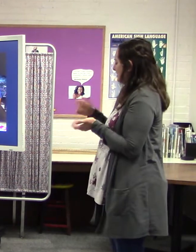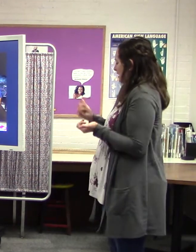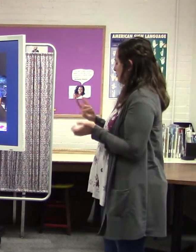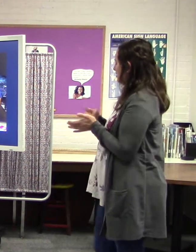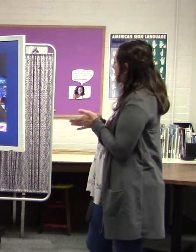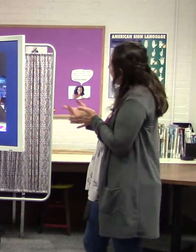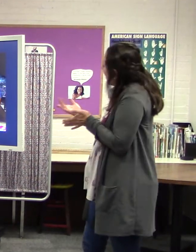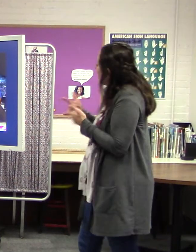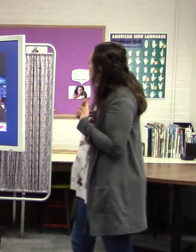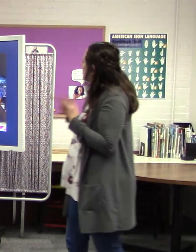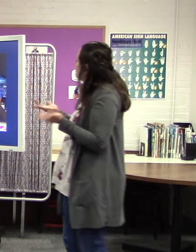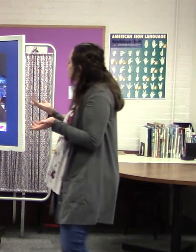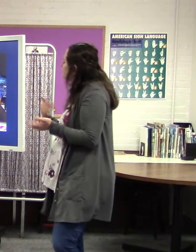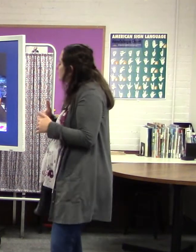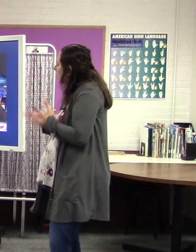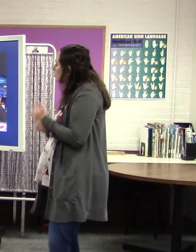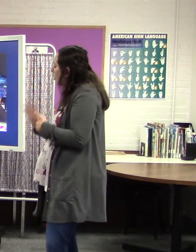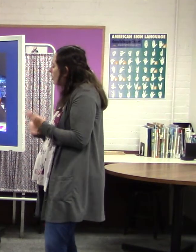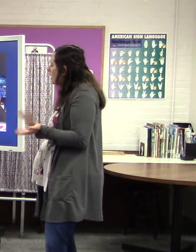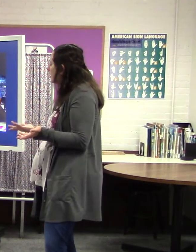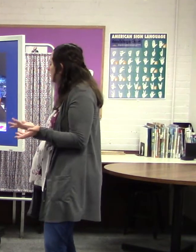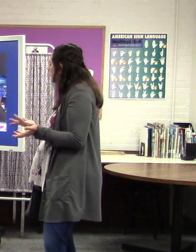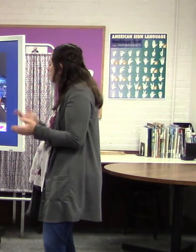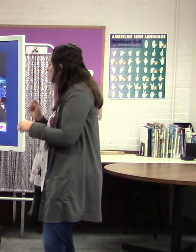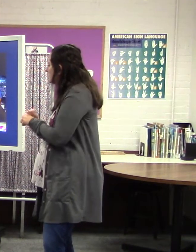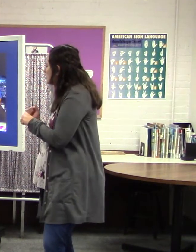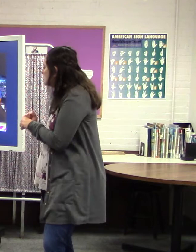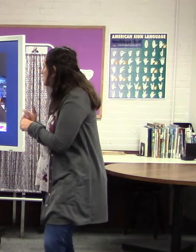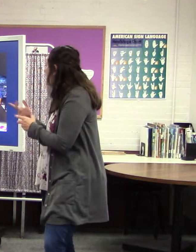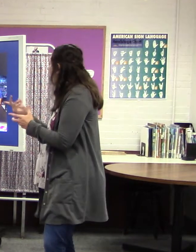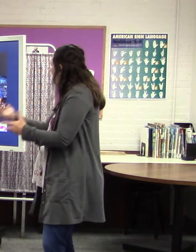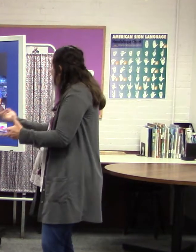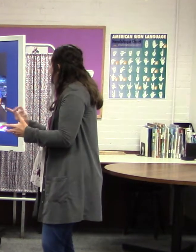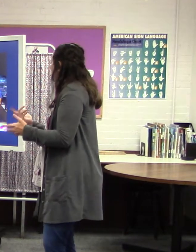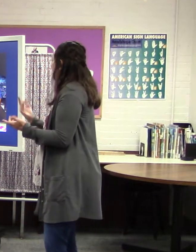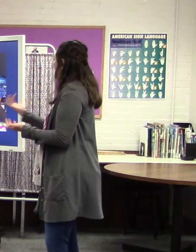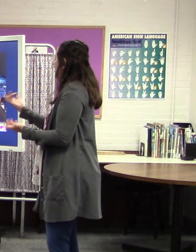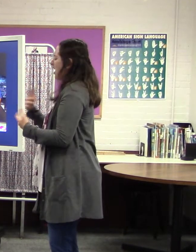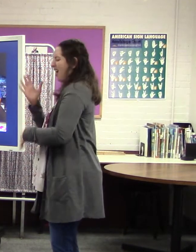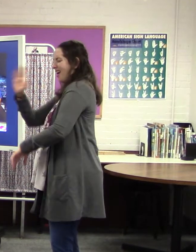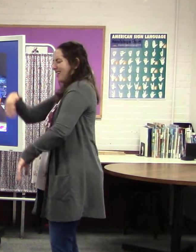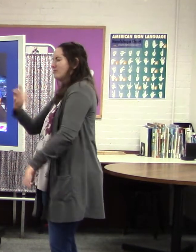I feel like, like before, you'd say like, hey, what's up, how you doing? And,